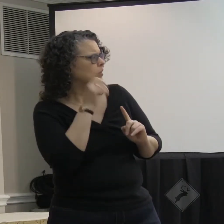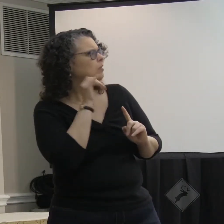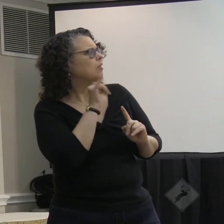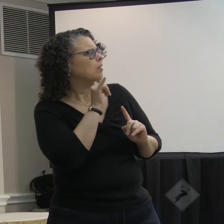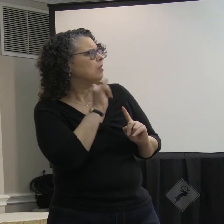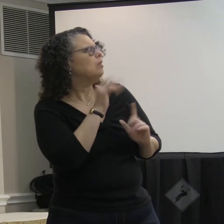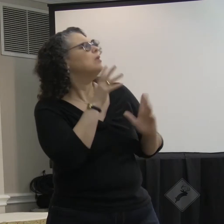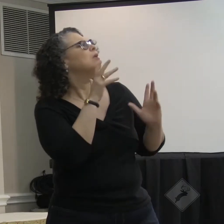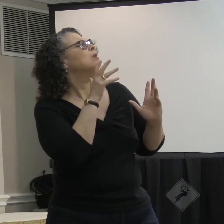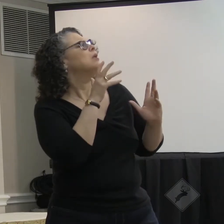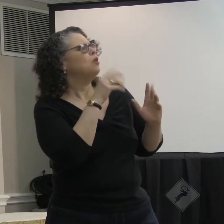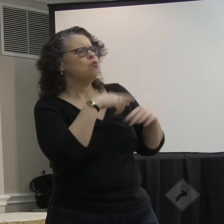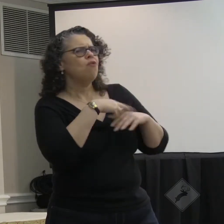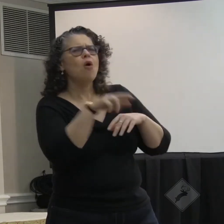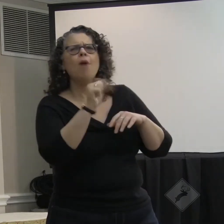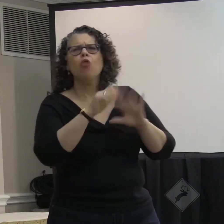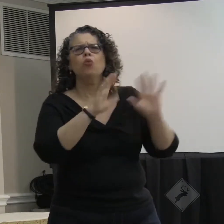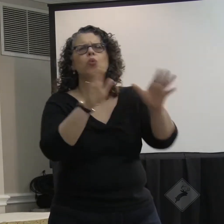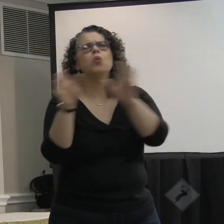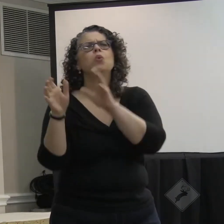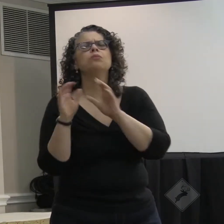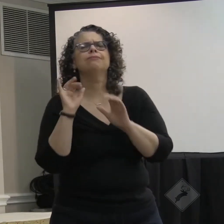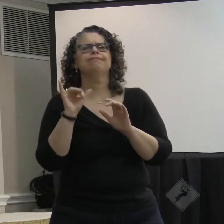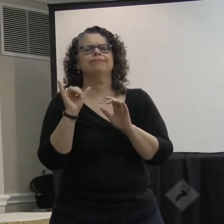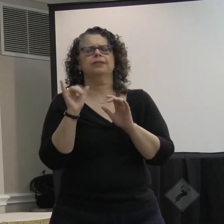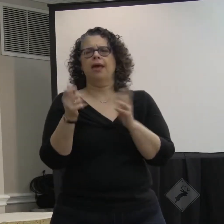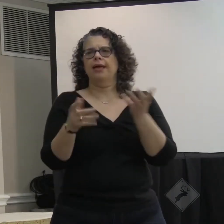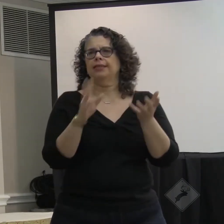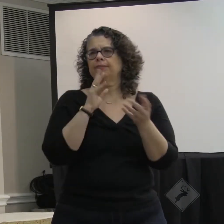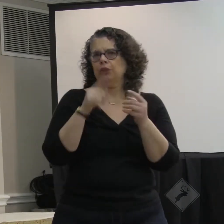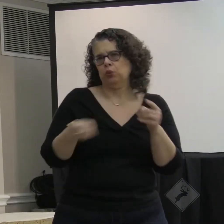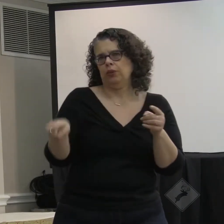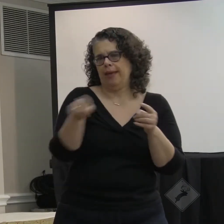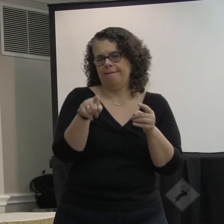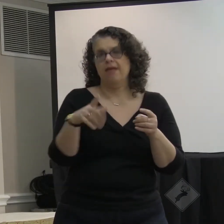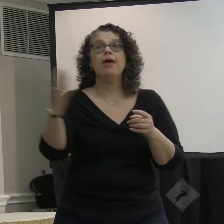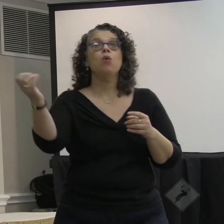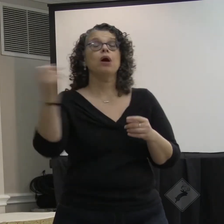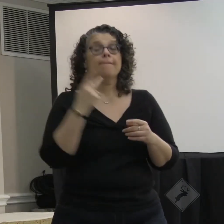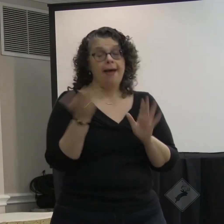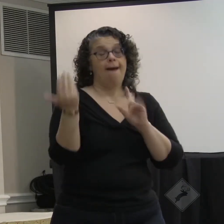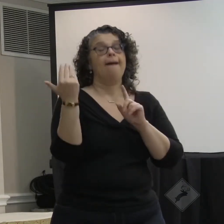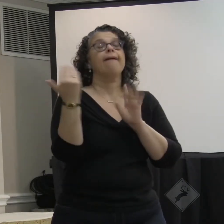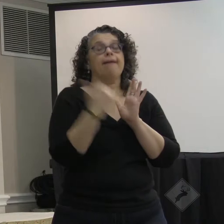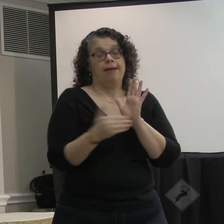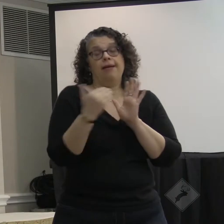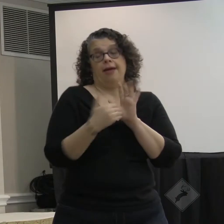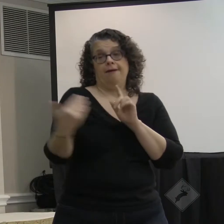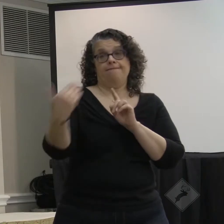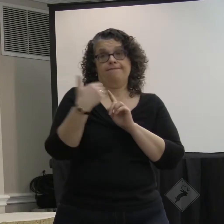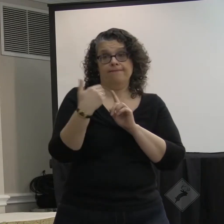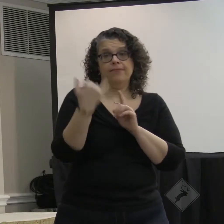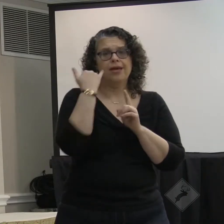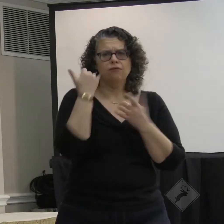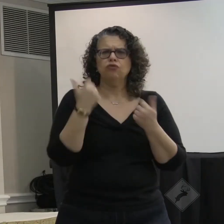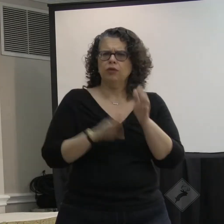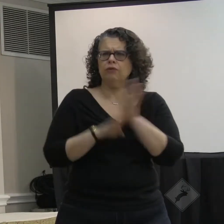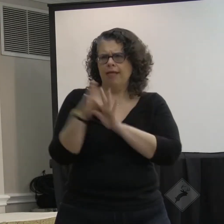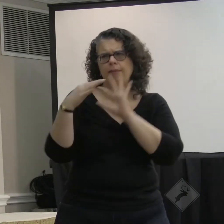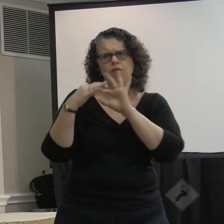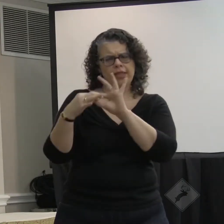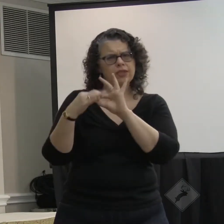and other individuals who may want to speak to them. They'll come back to you again and again. And if that's what you're trying to